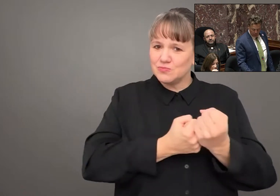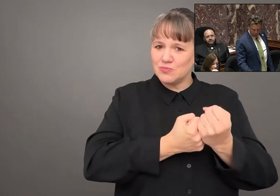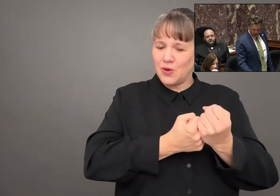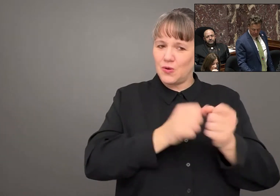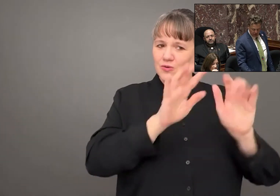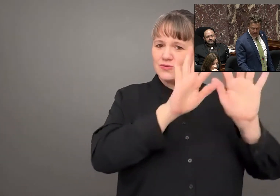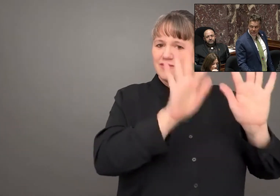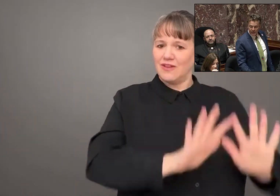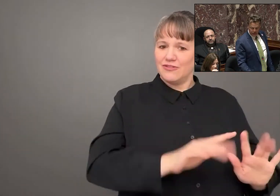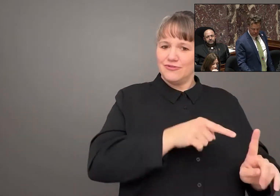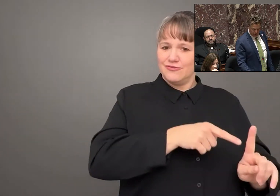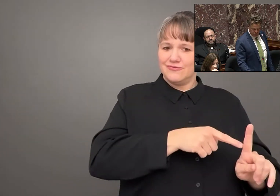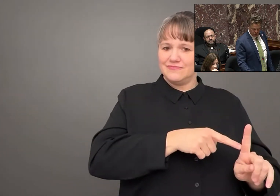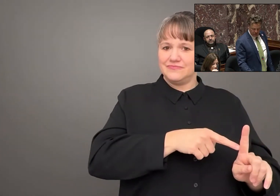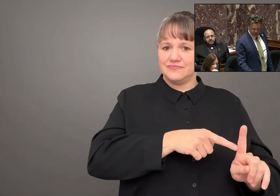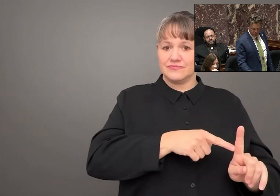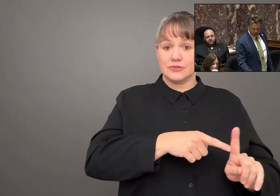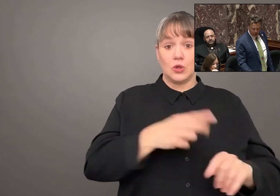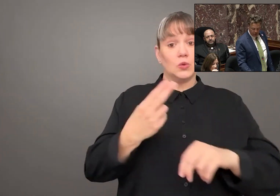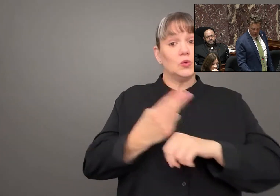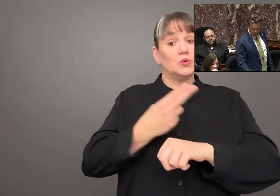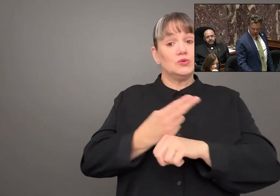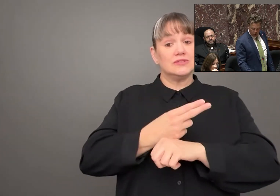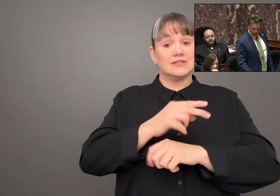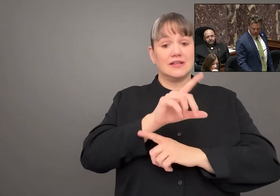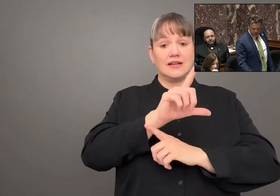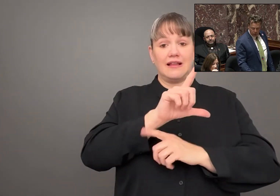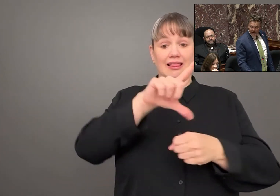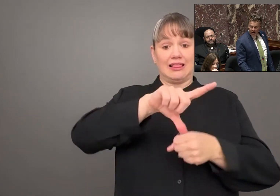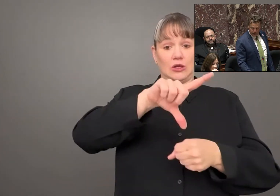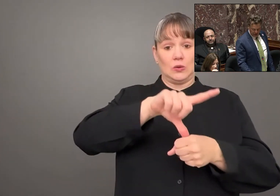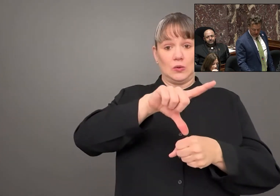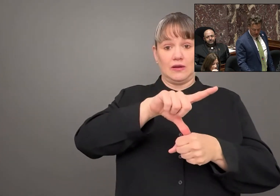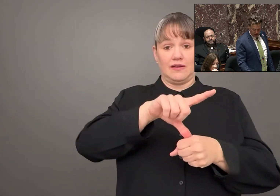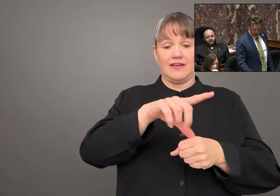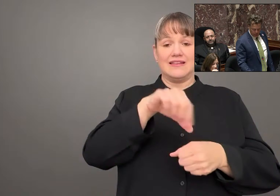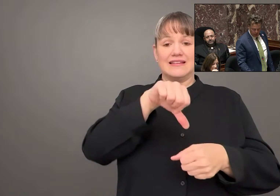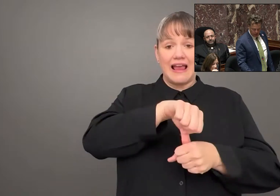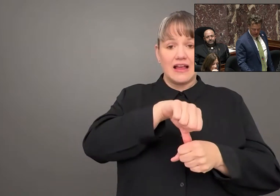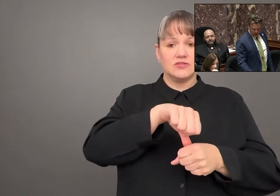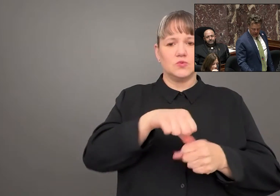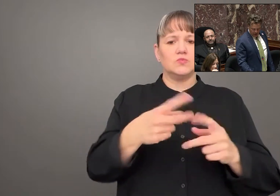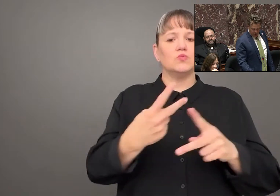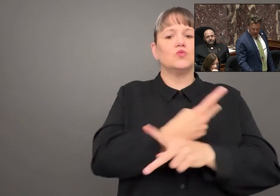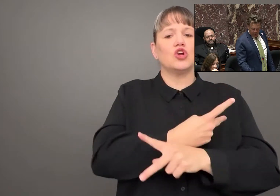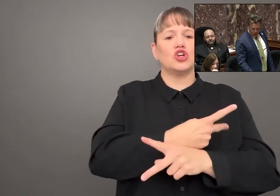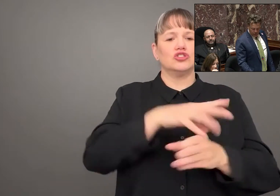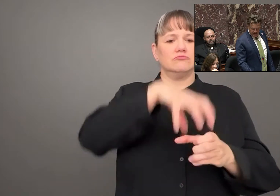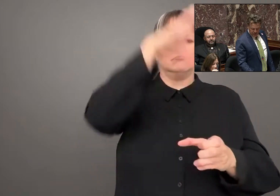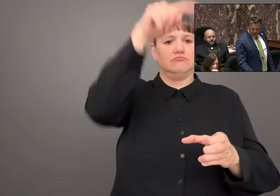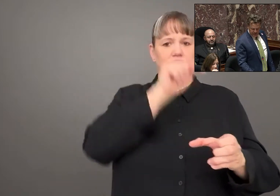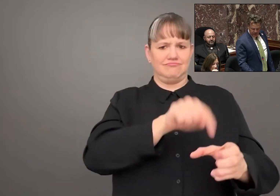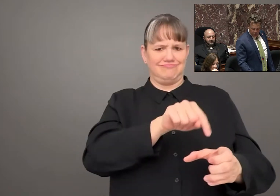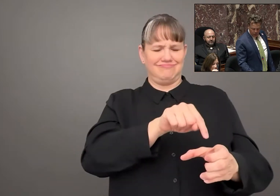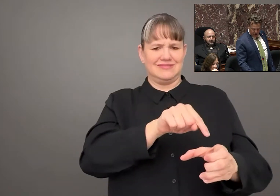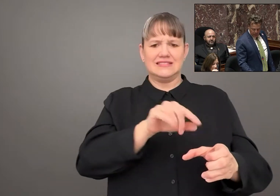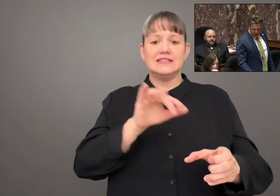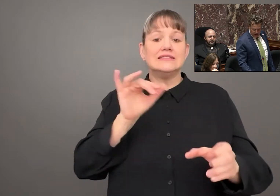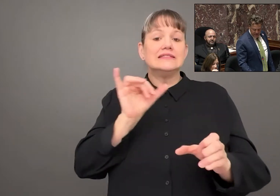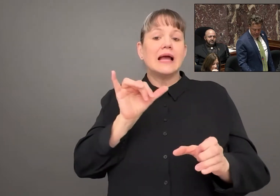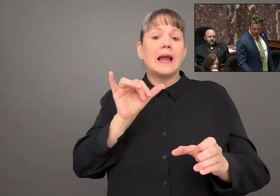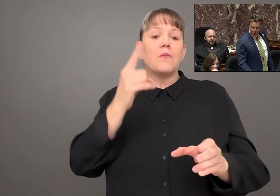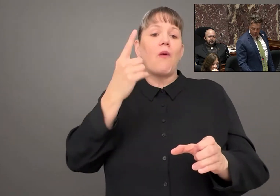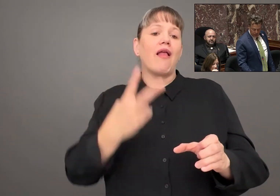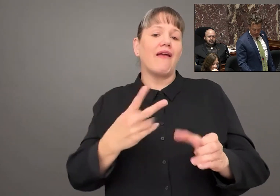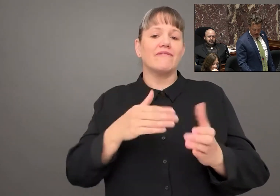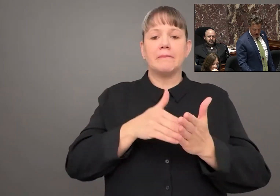another 1.8 million tons of CO2 emissions per year, equivalent to more than 500,000 cars on the road. Now the facility's net zero ready plan